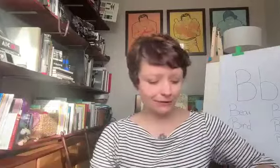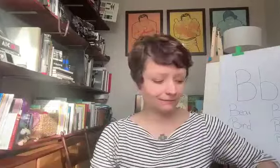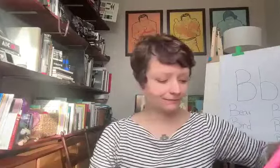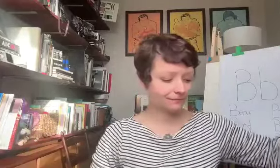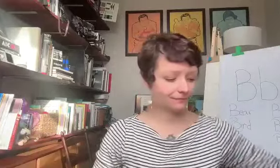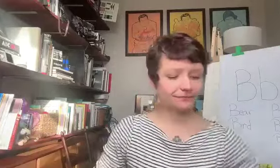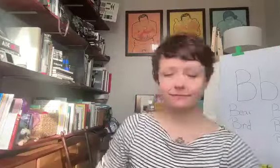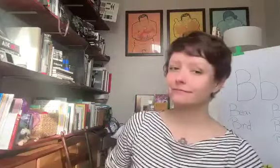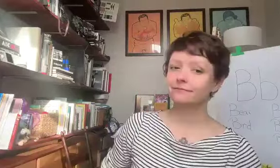example.